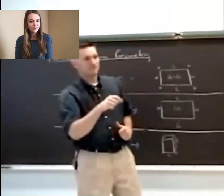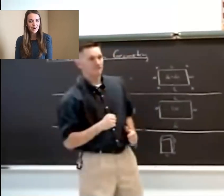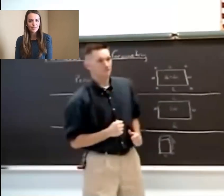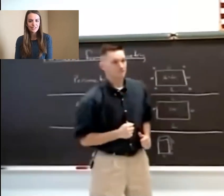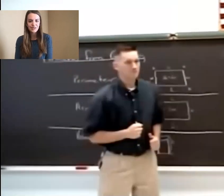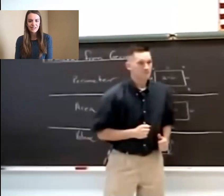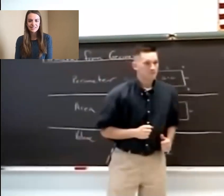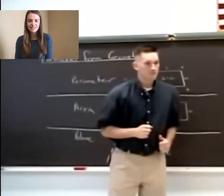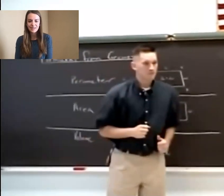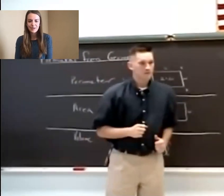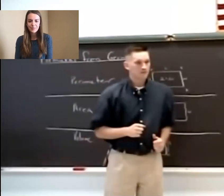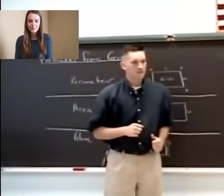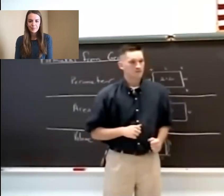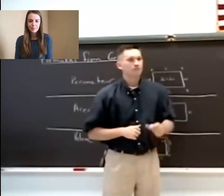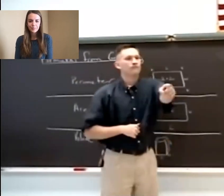job, good students.